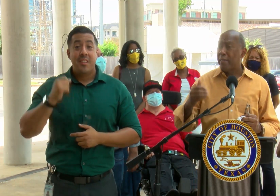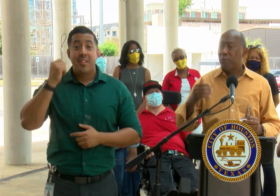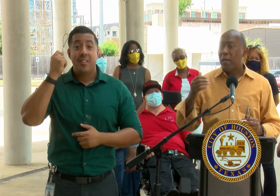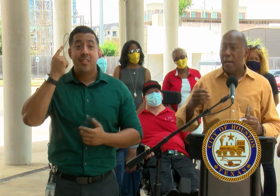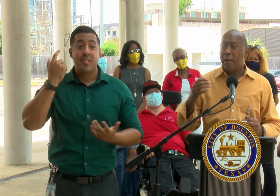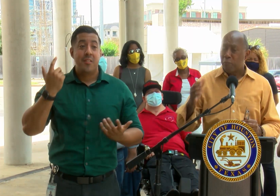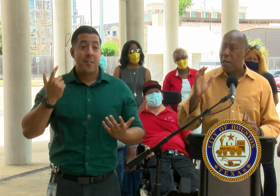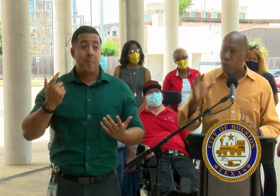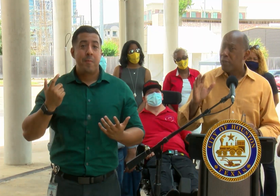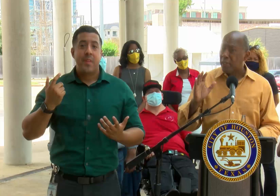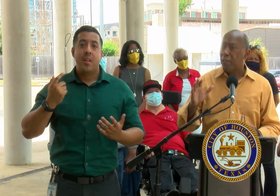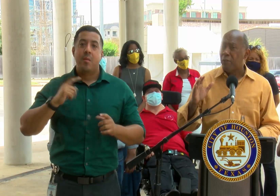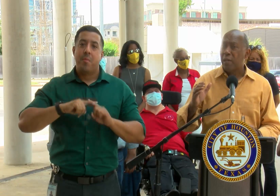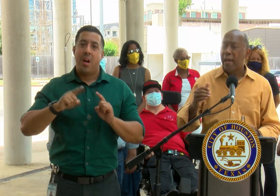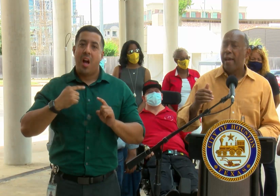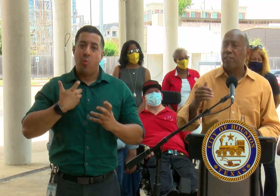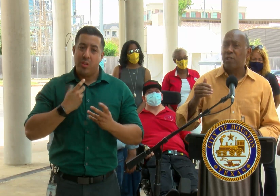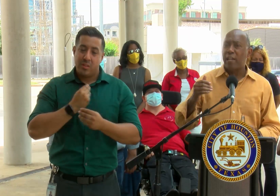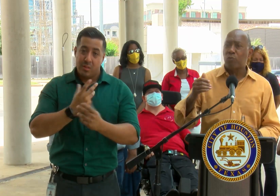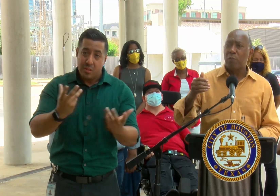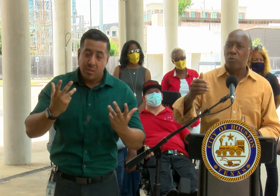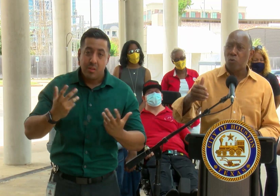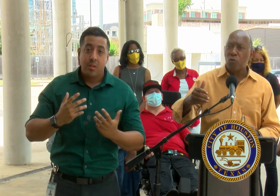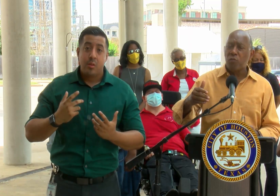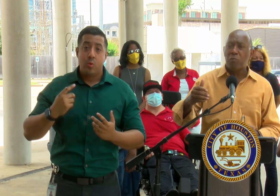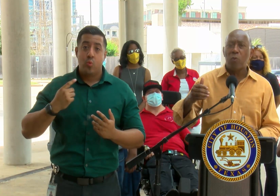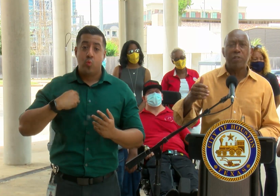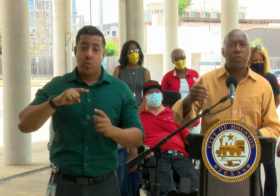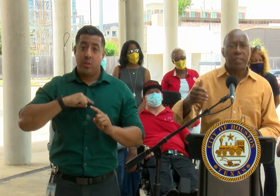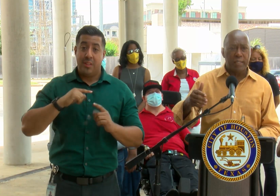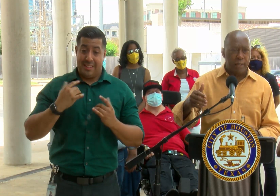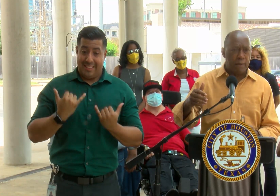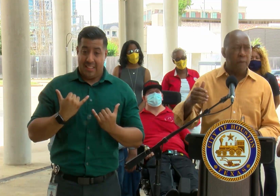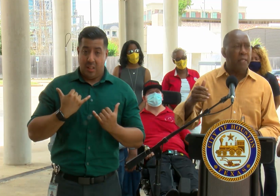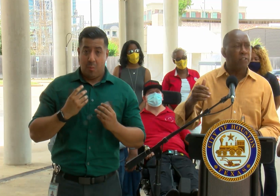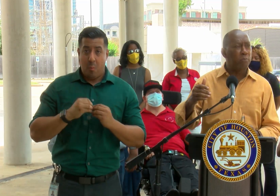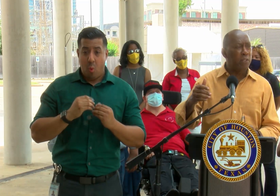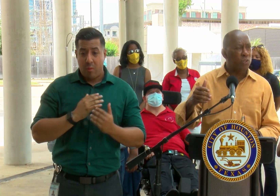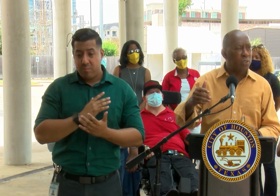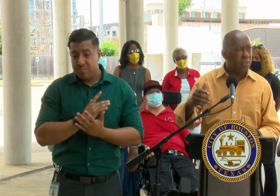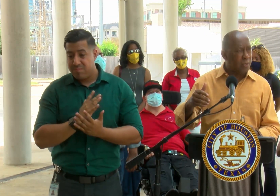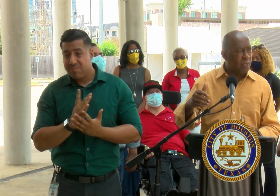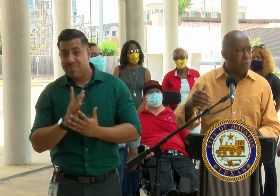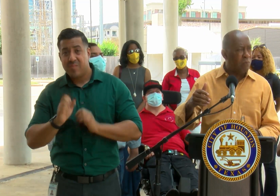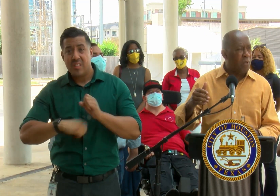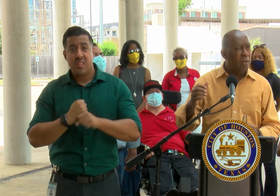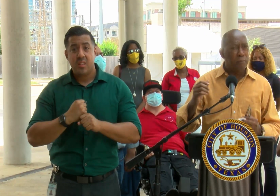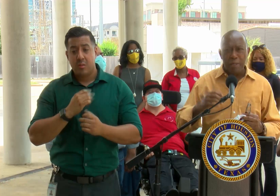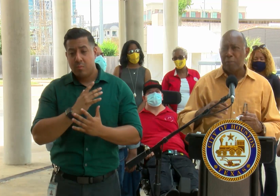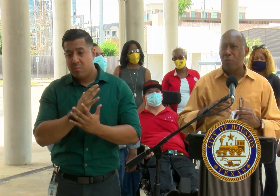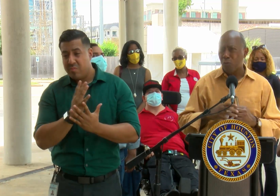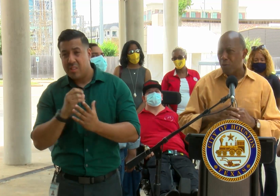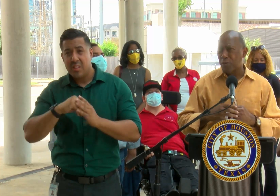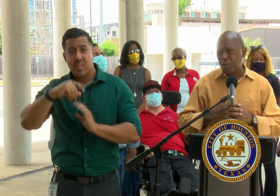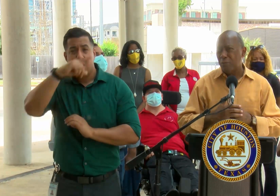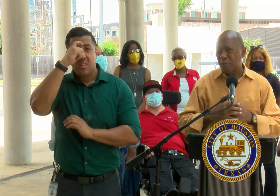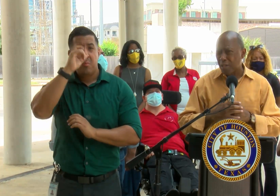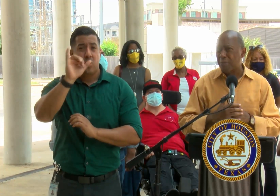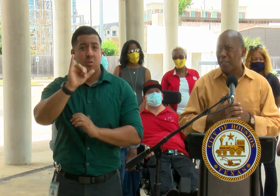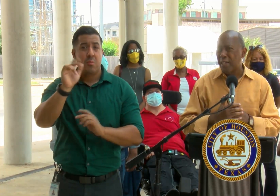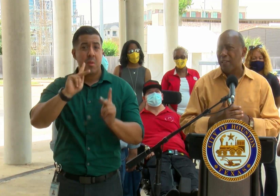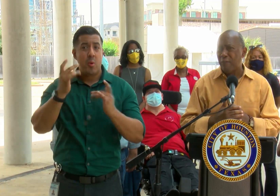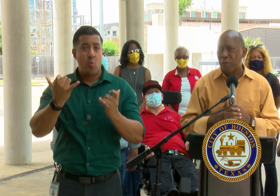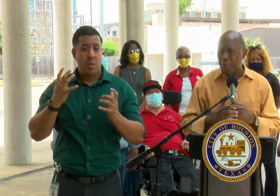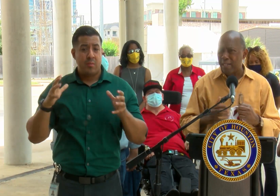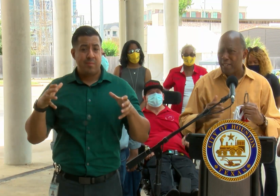all but I want to say, as we move more into the year and especially to the summer, people want to